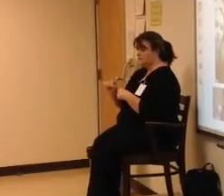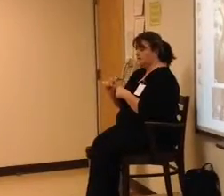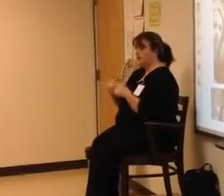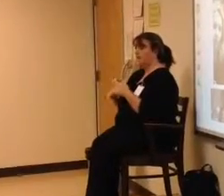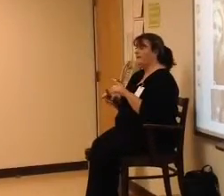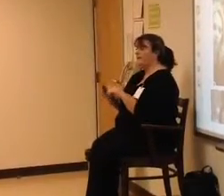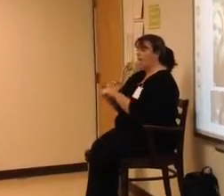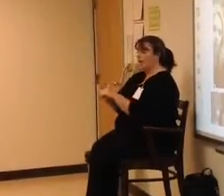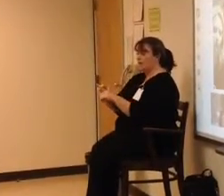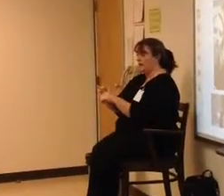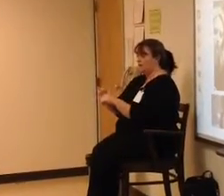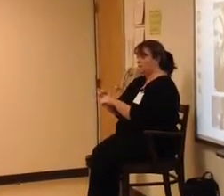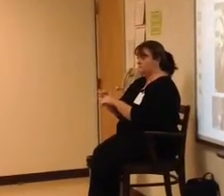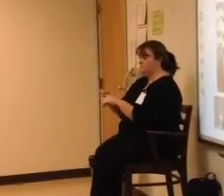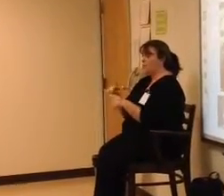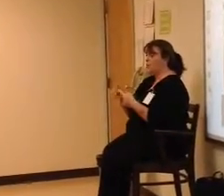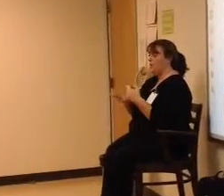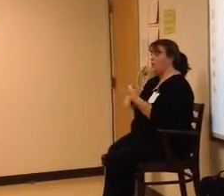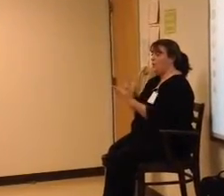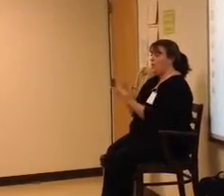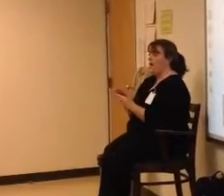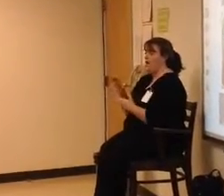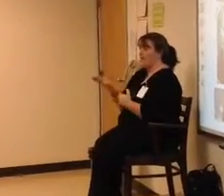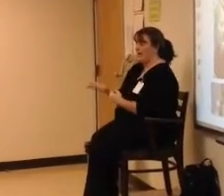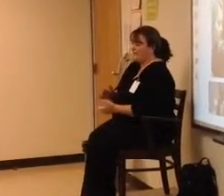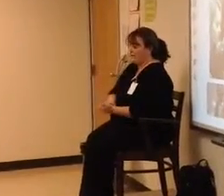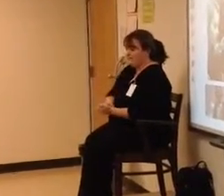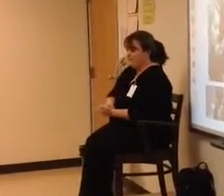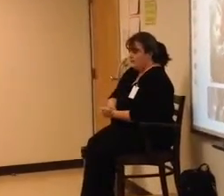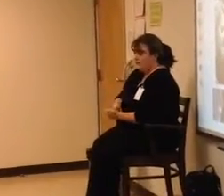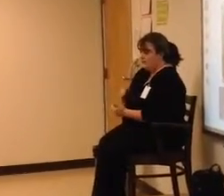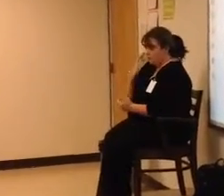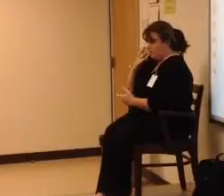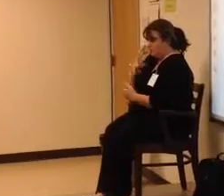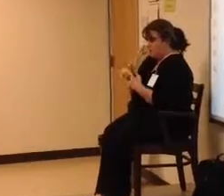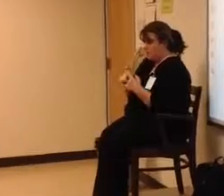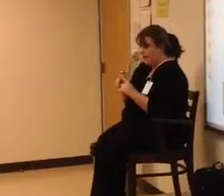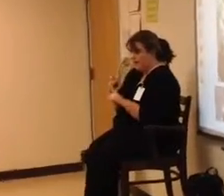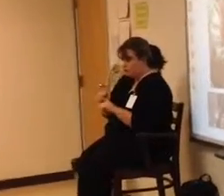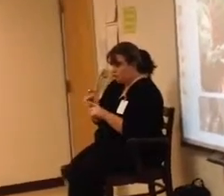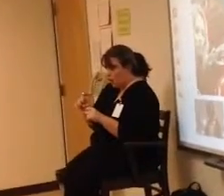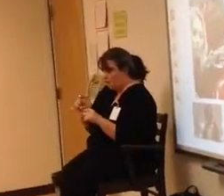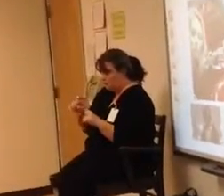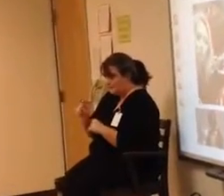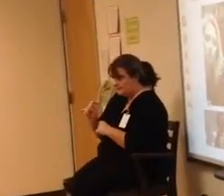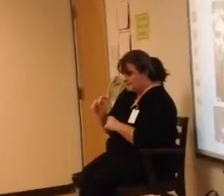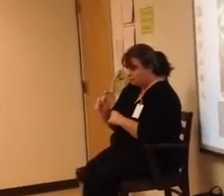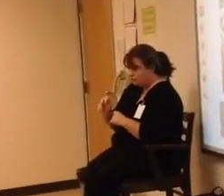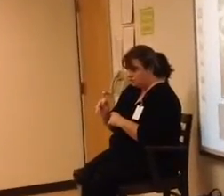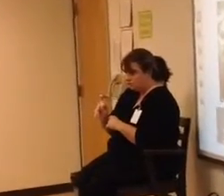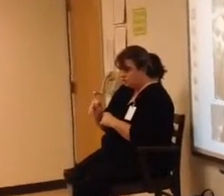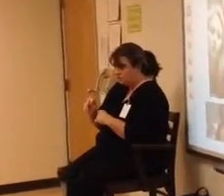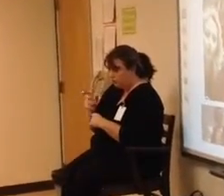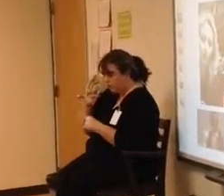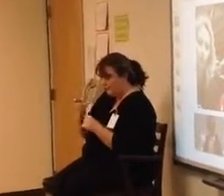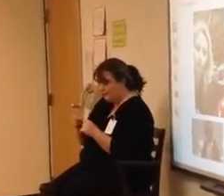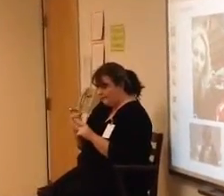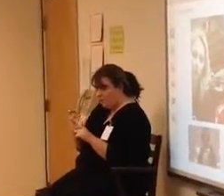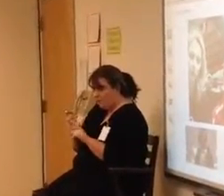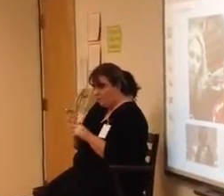there when you get there. So I guess with those apps and websites, you can figure out where the chargers are. I know a